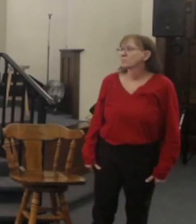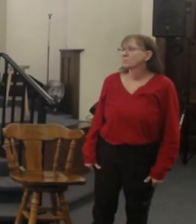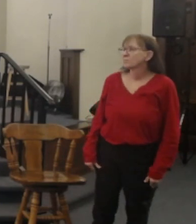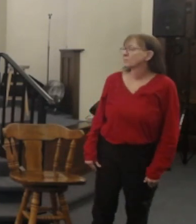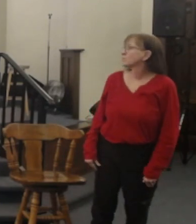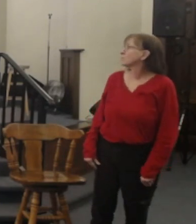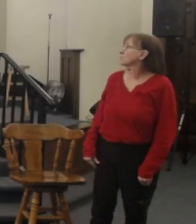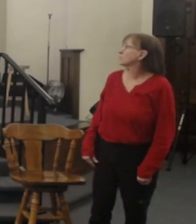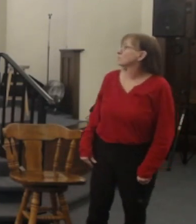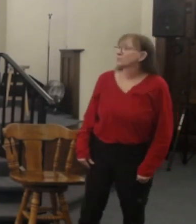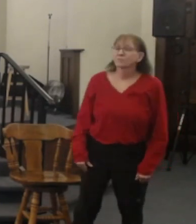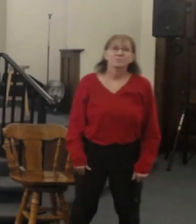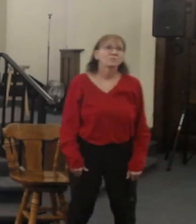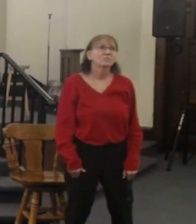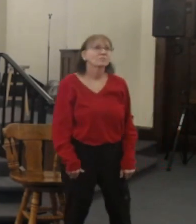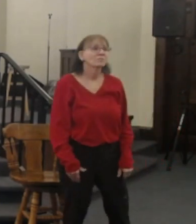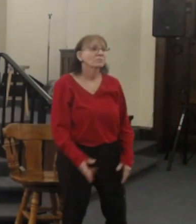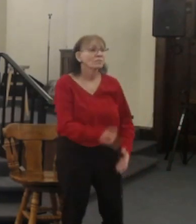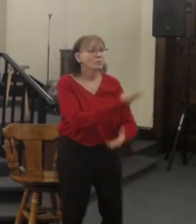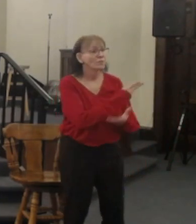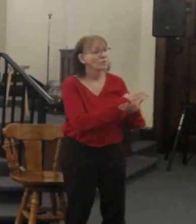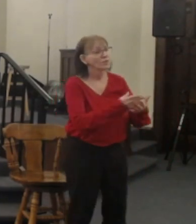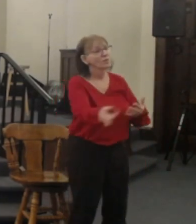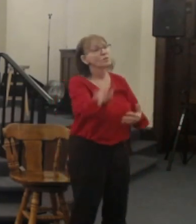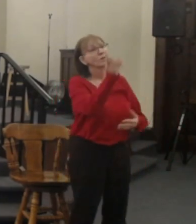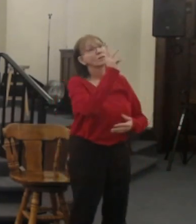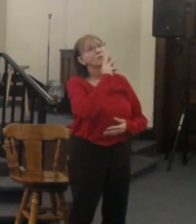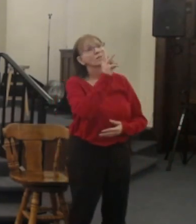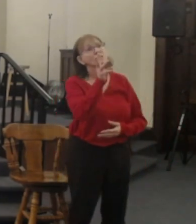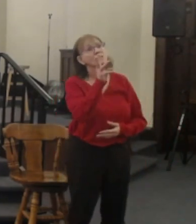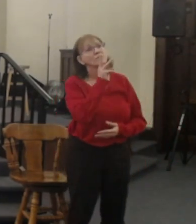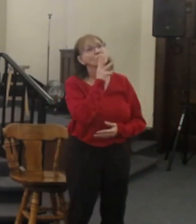Okay, we're going to sing Holy Water, y'all.